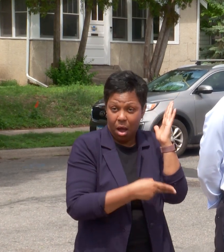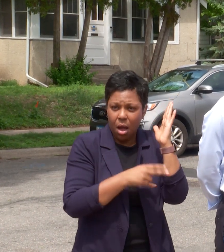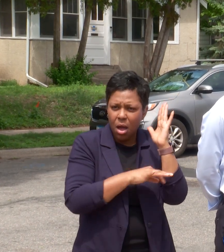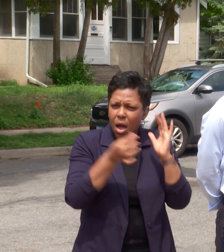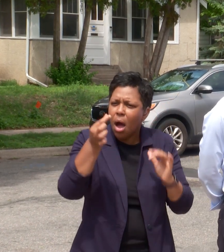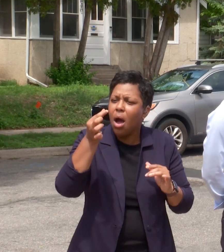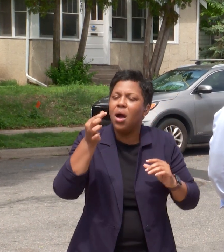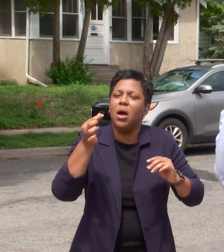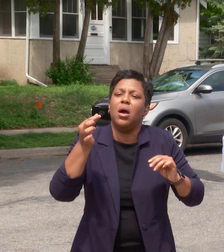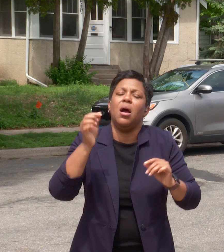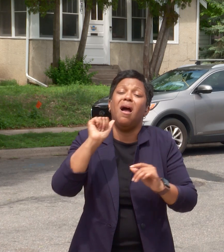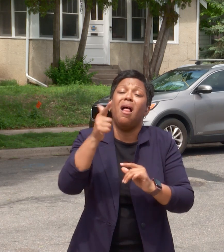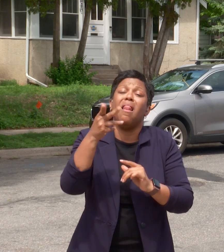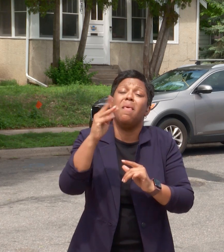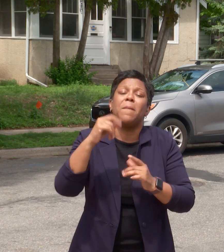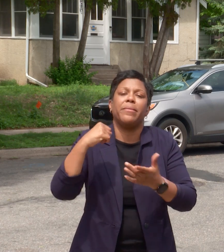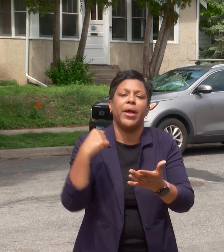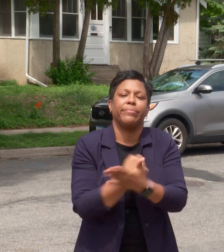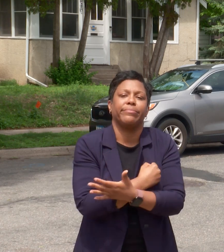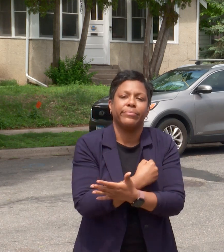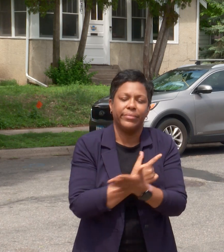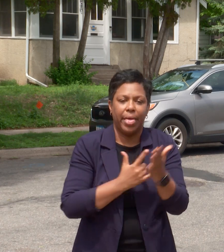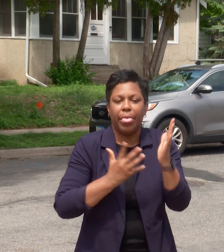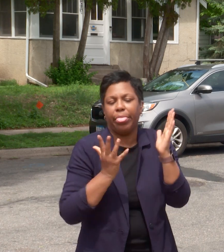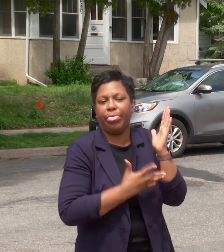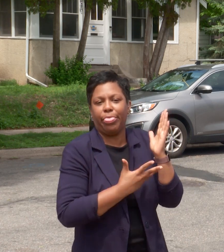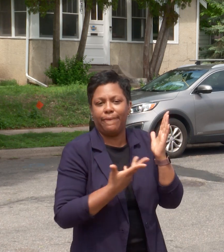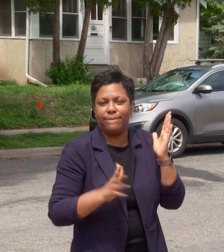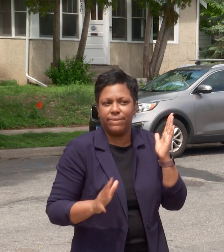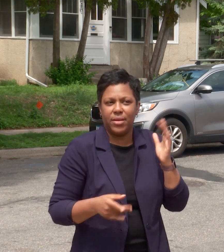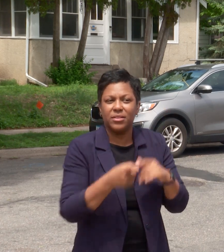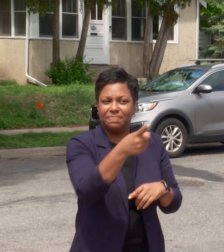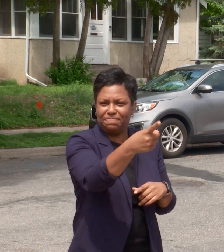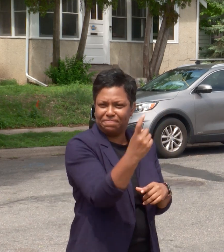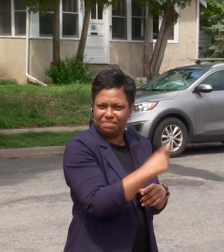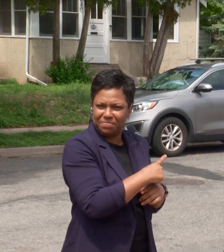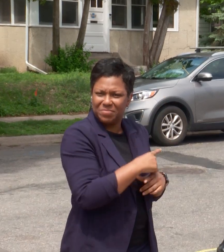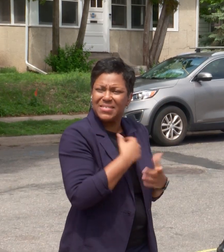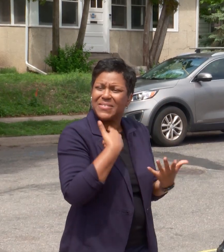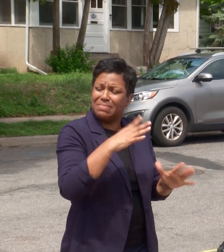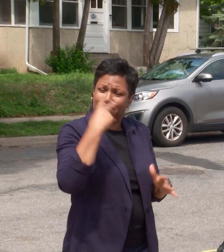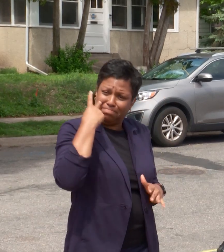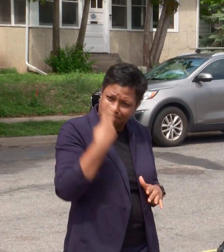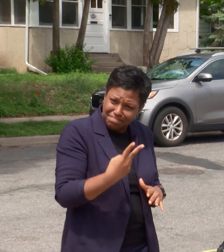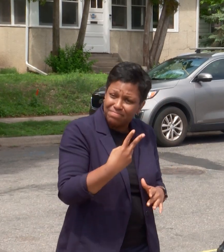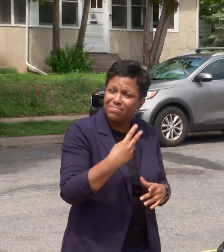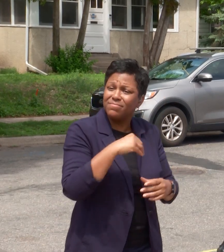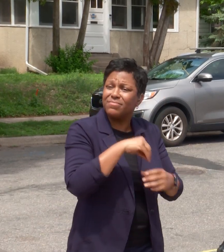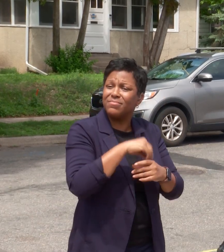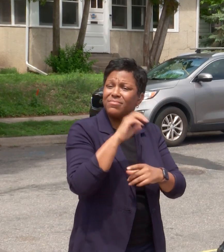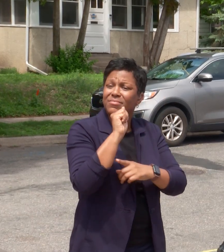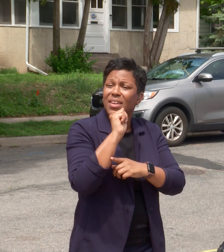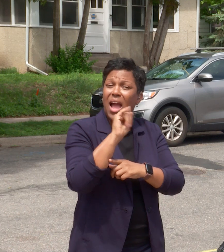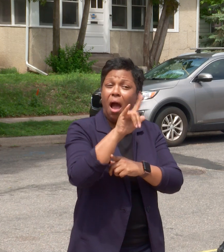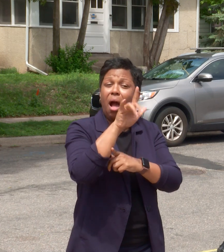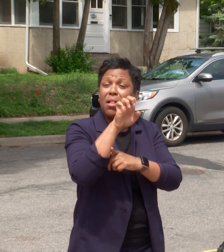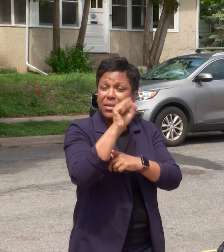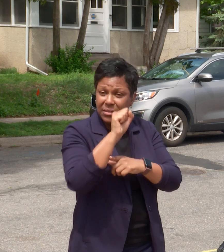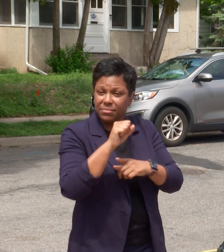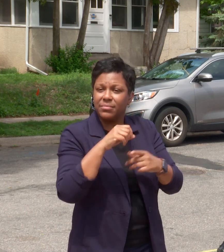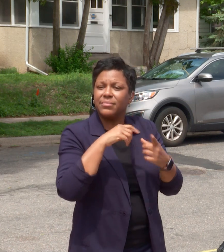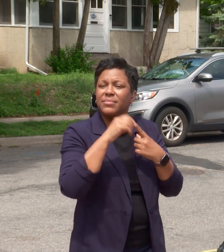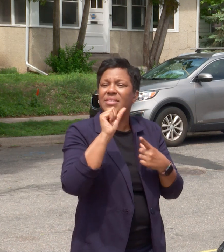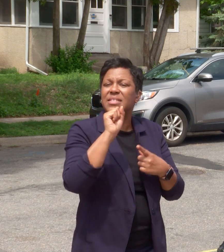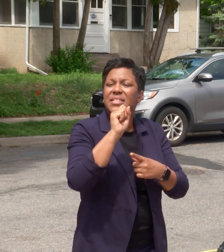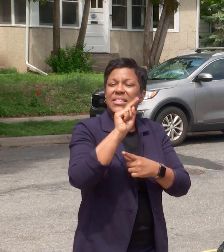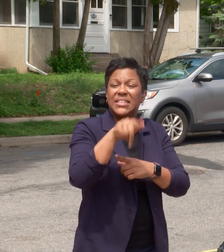lighting outages due to copper theft around Lake of the Isles, Stevens Square. Can you speak to any progress? Have those lights been restored in the last few months? If you